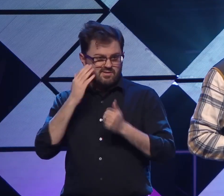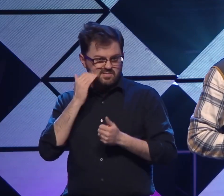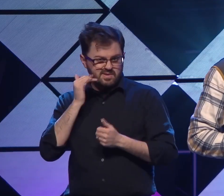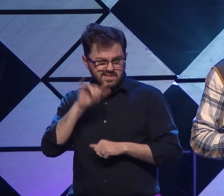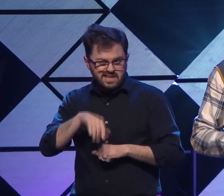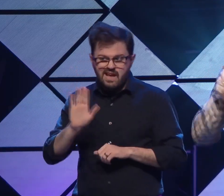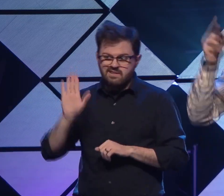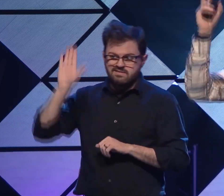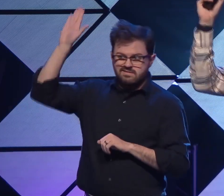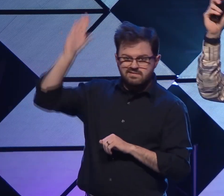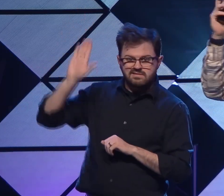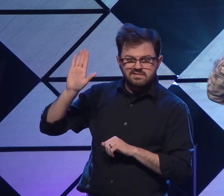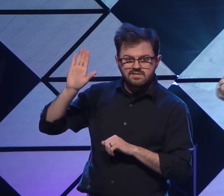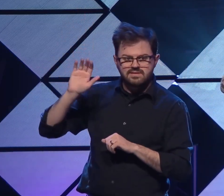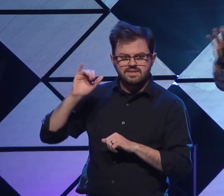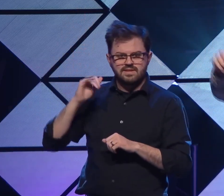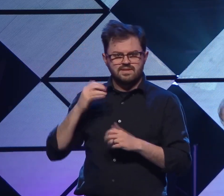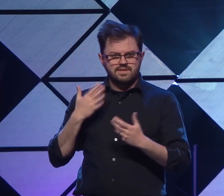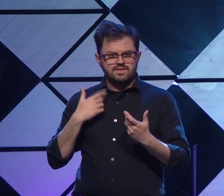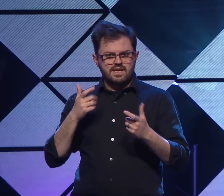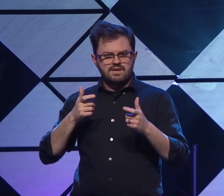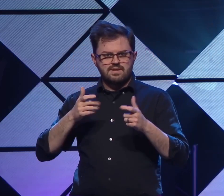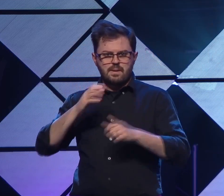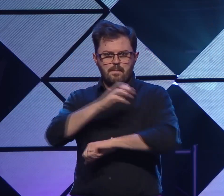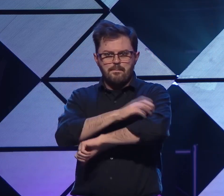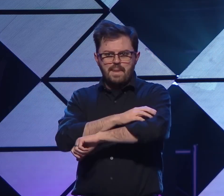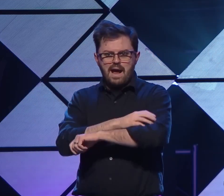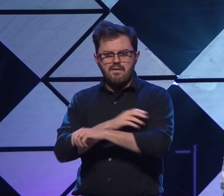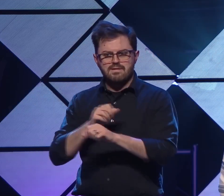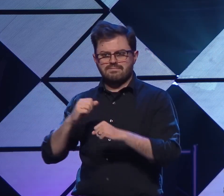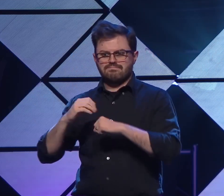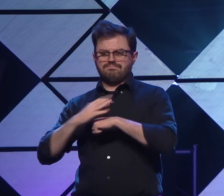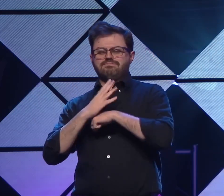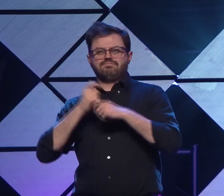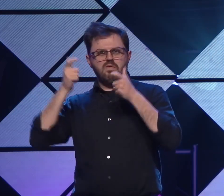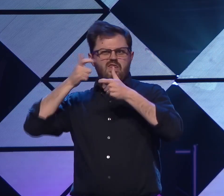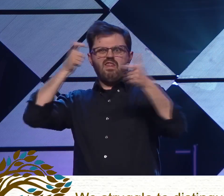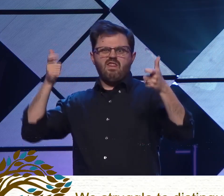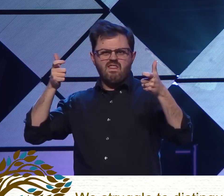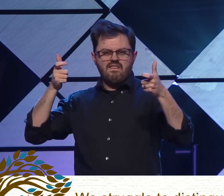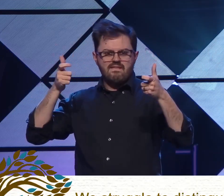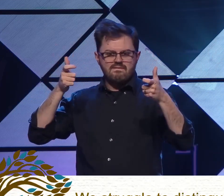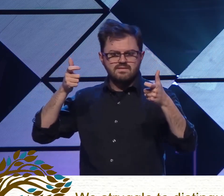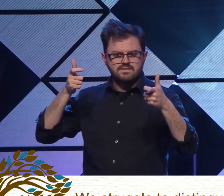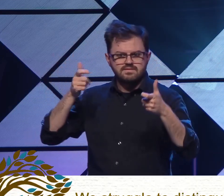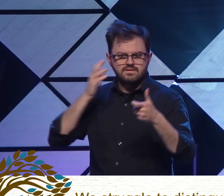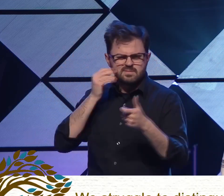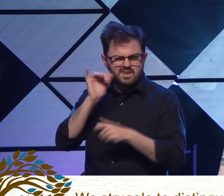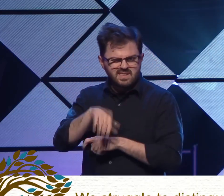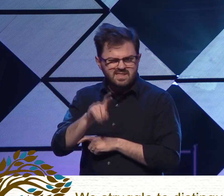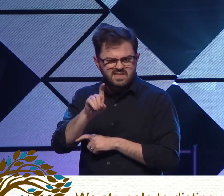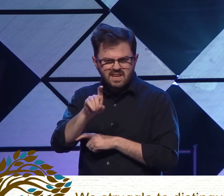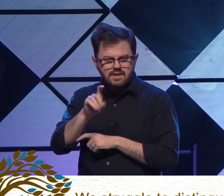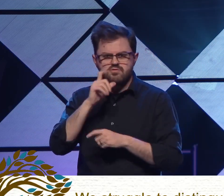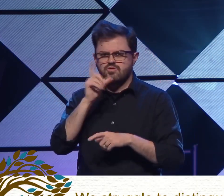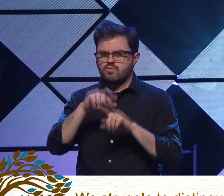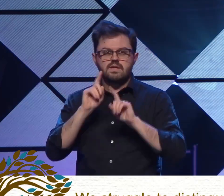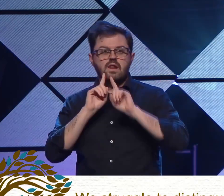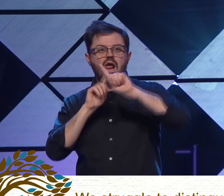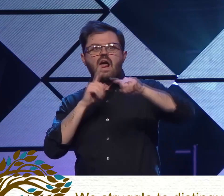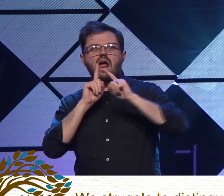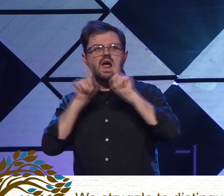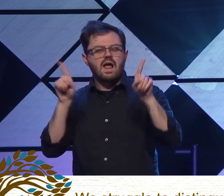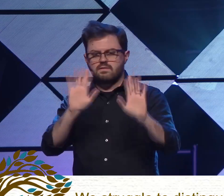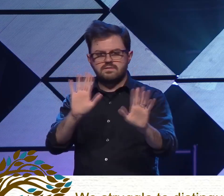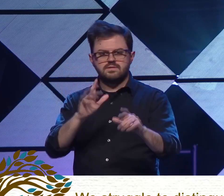high. Like when I say you know exactly what I mean. So what comes into your mind, just think it inside of your head. You don't have to say it out loud. We're not one of those